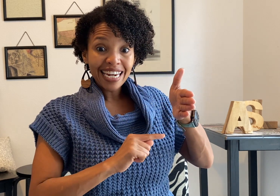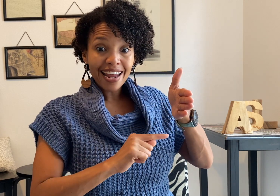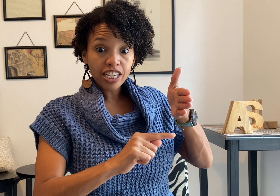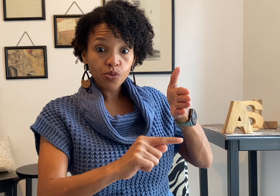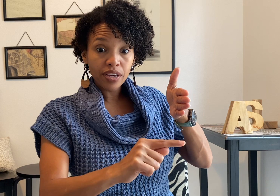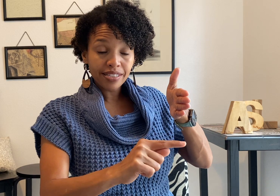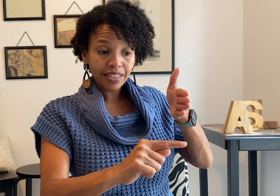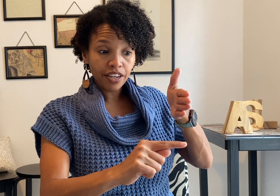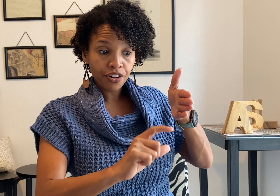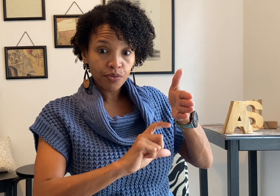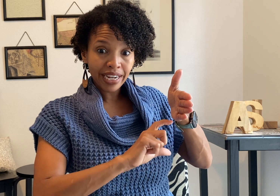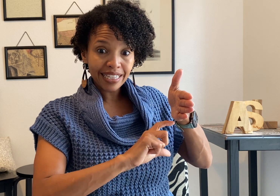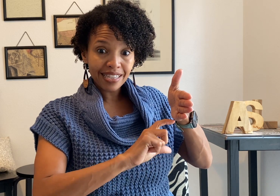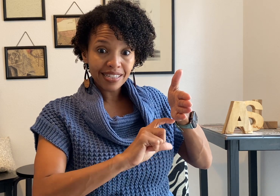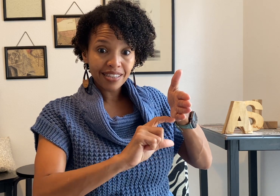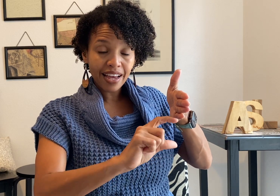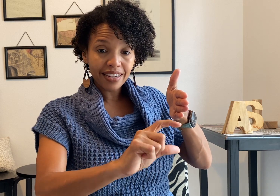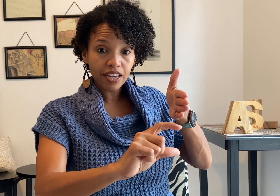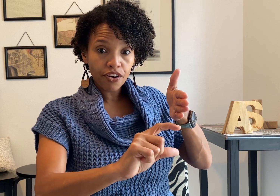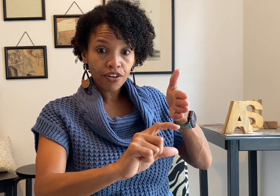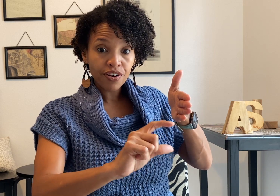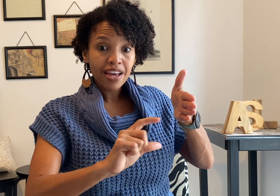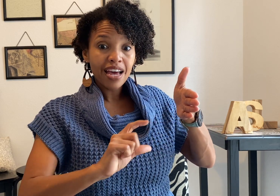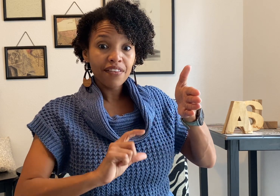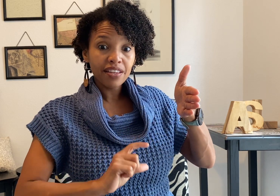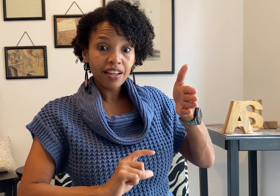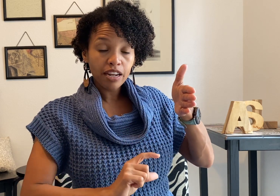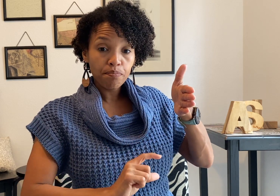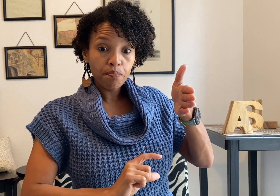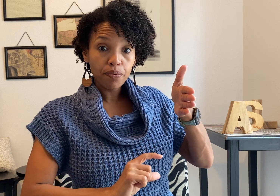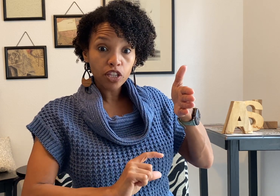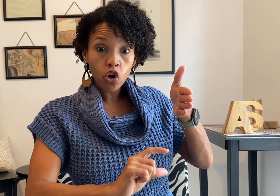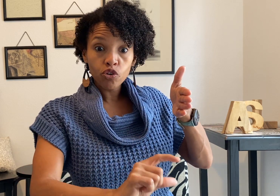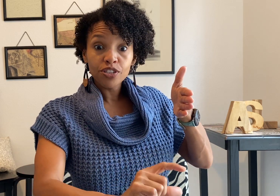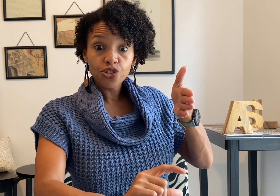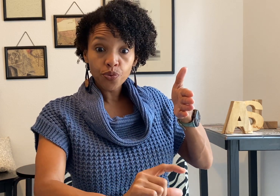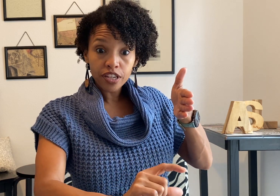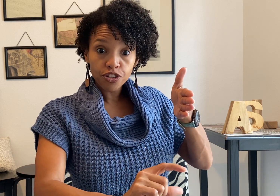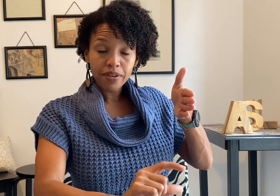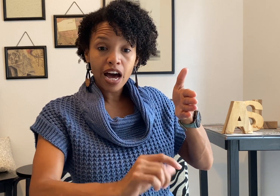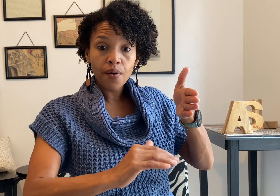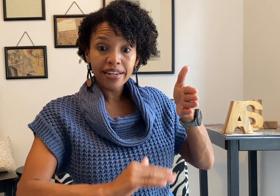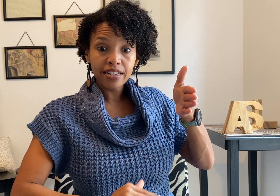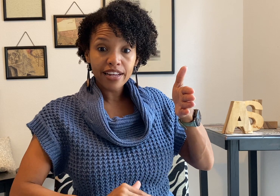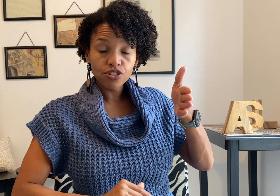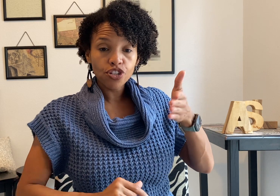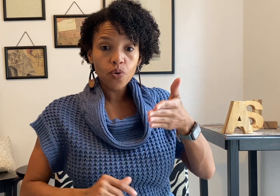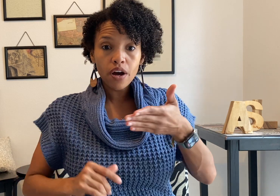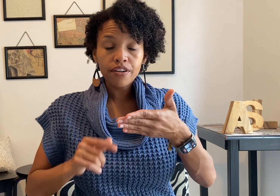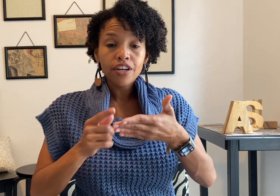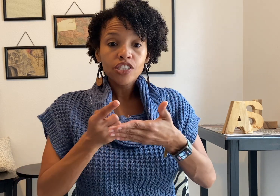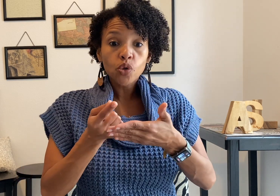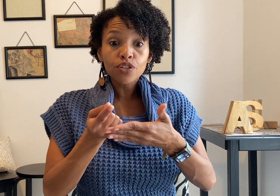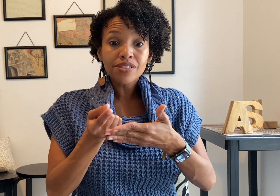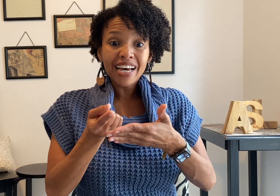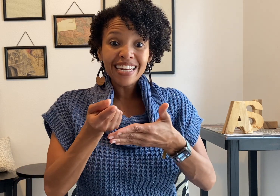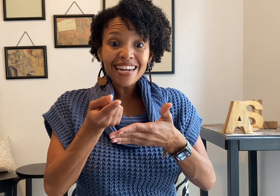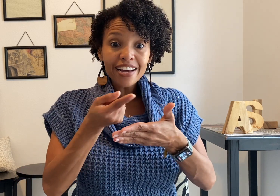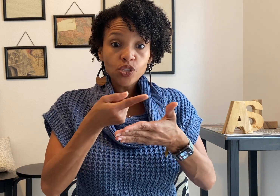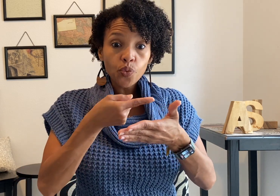next week is here, right? It's this line here, and then the line below it will be 2 weeks from now, and so on. So when you sign next